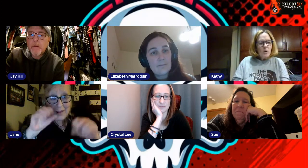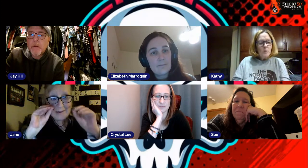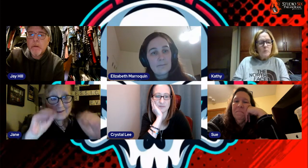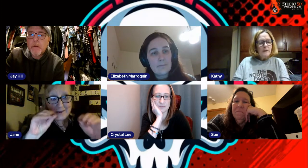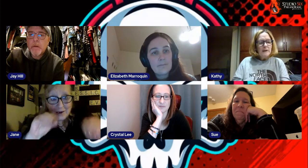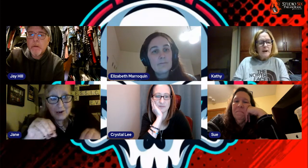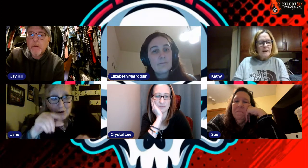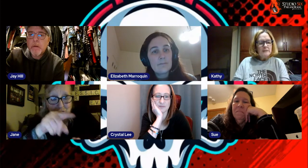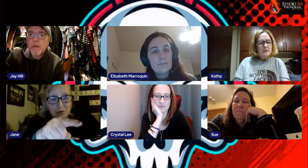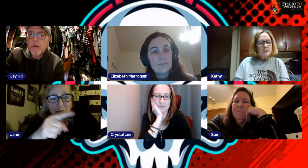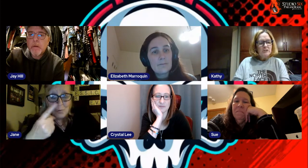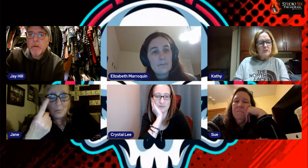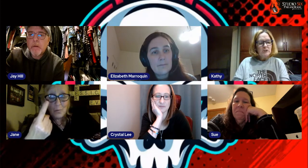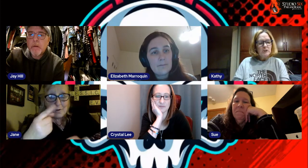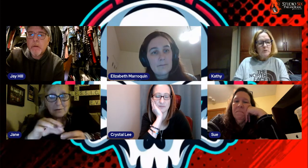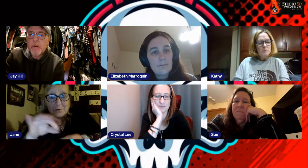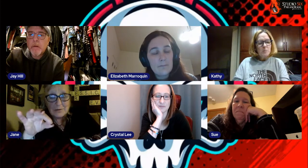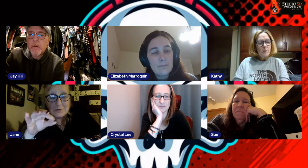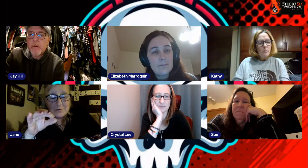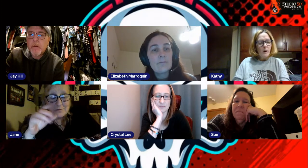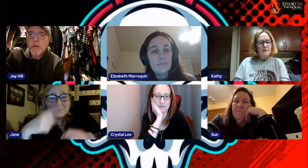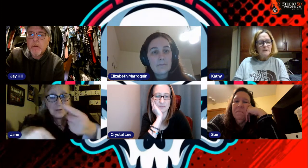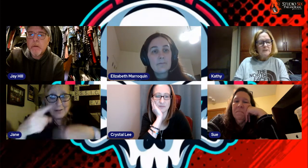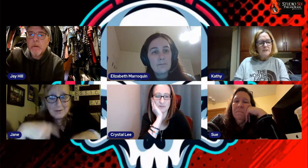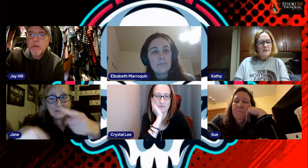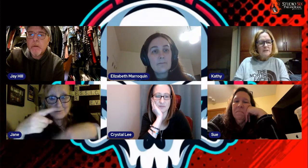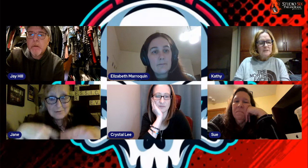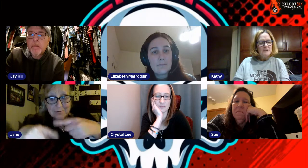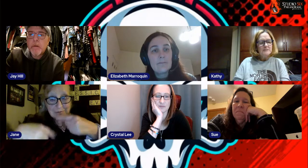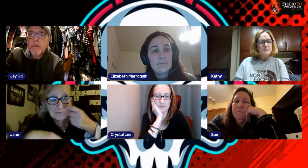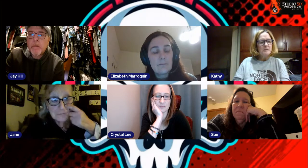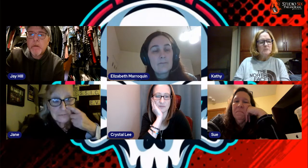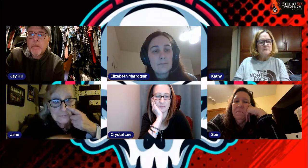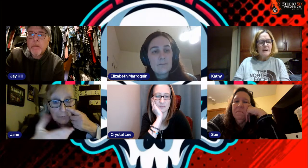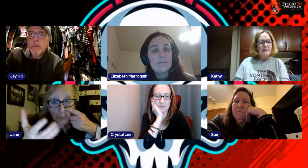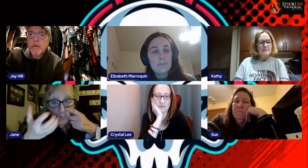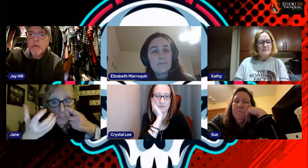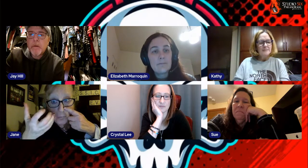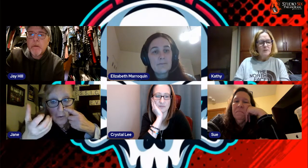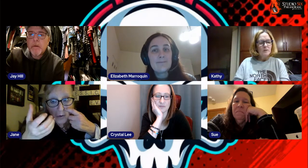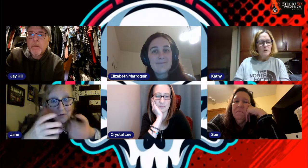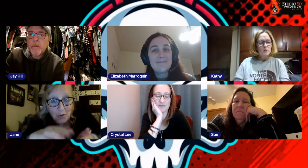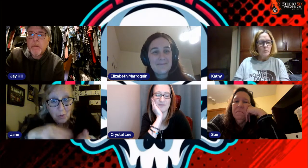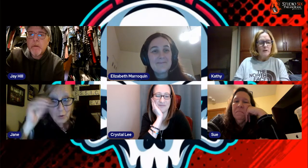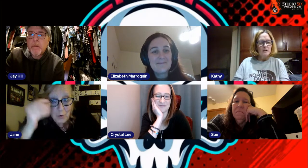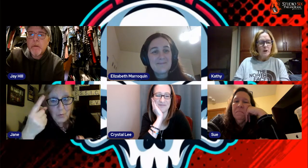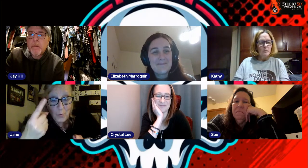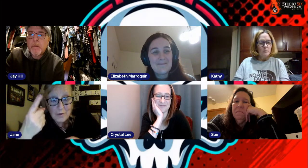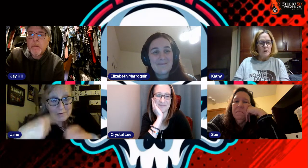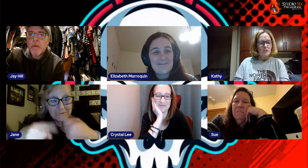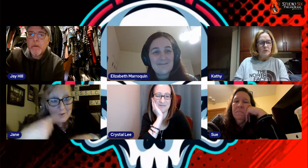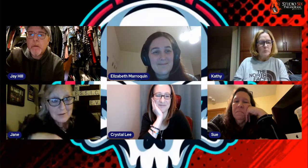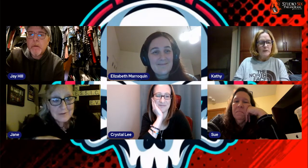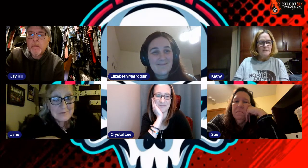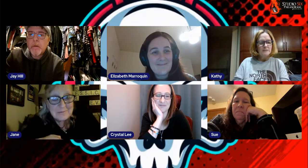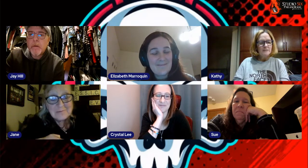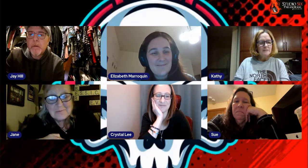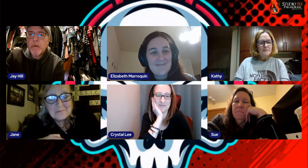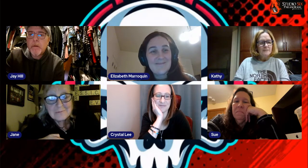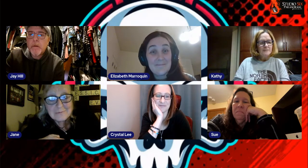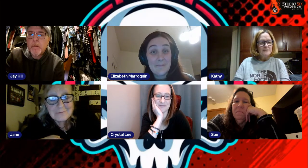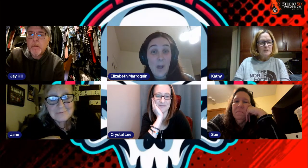Jay, we can teach you one spiritual sign. You want to know? Want to learn